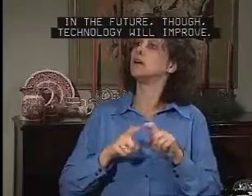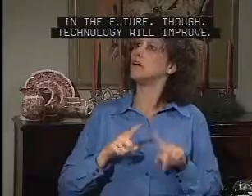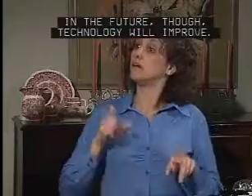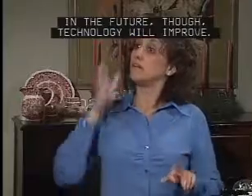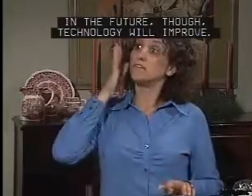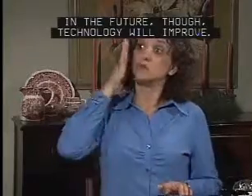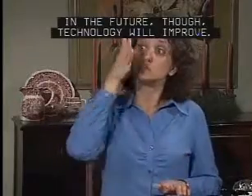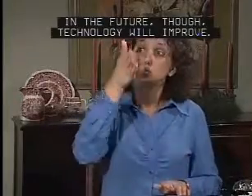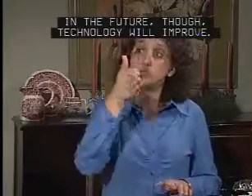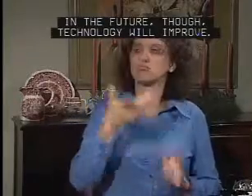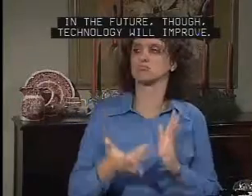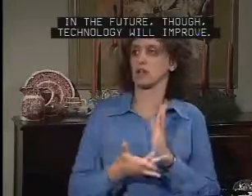though, technology will improve.